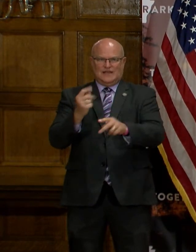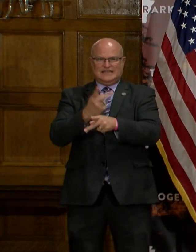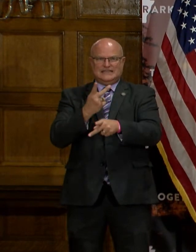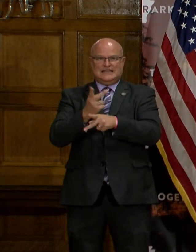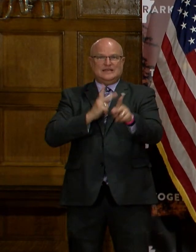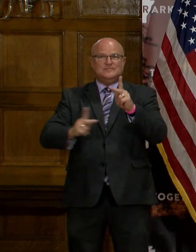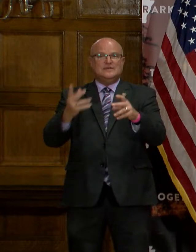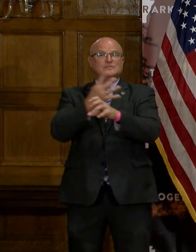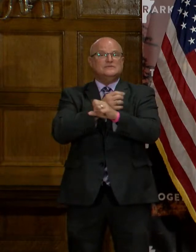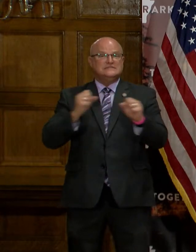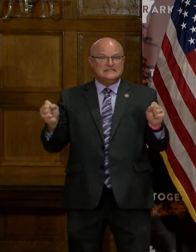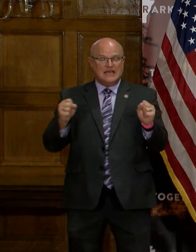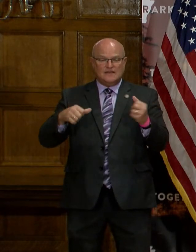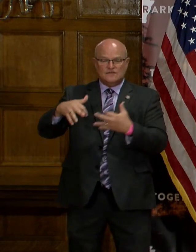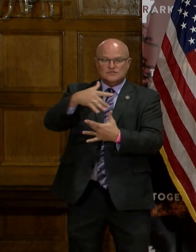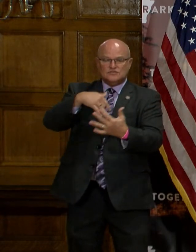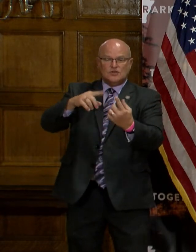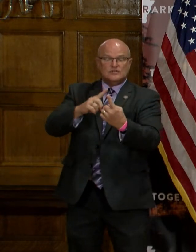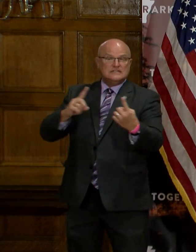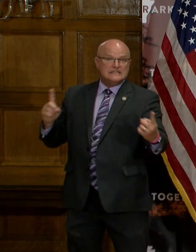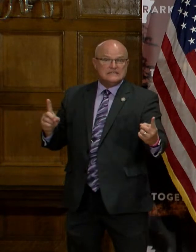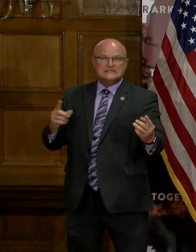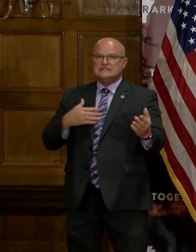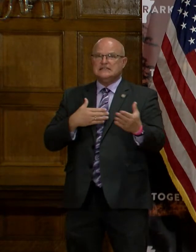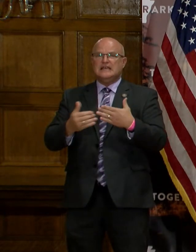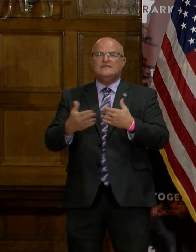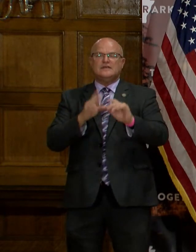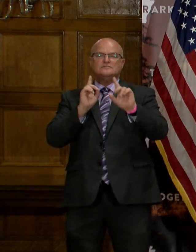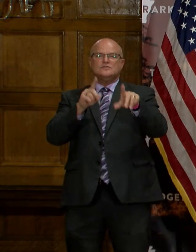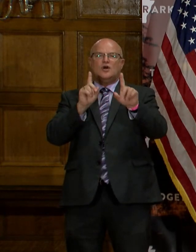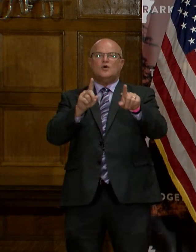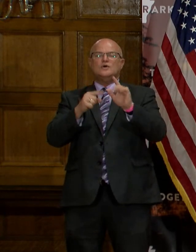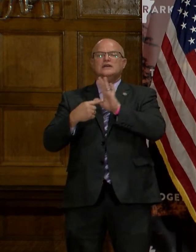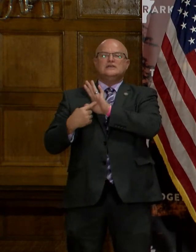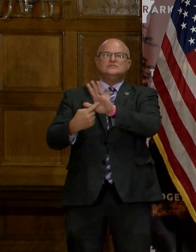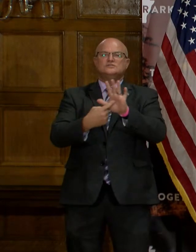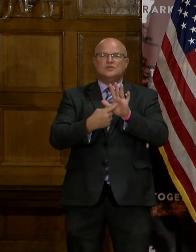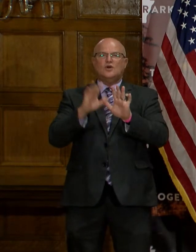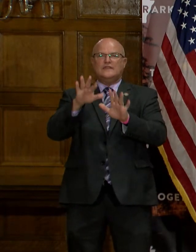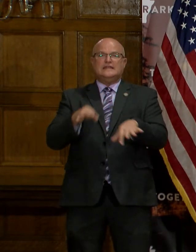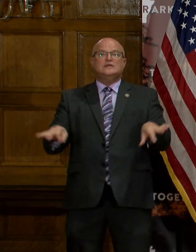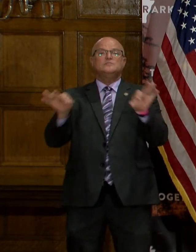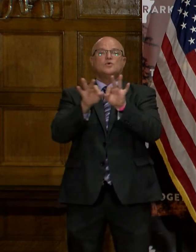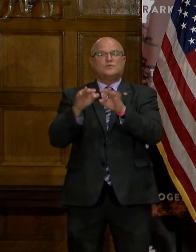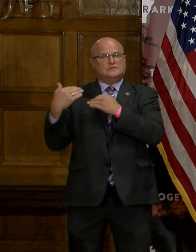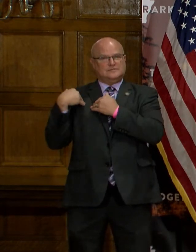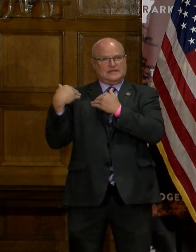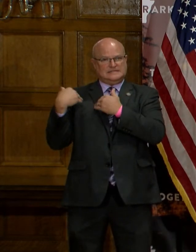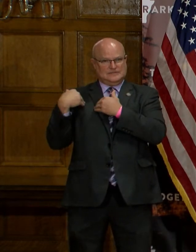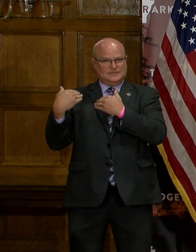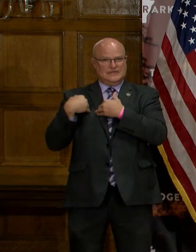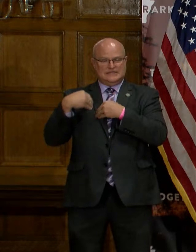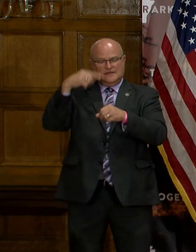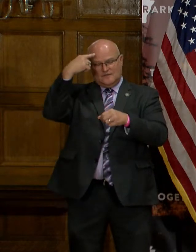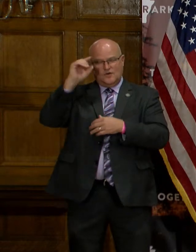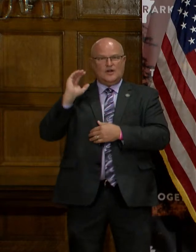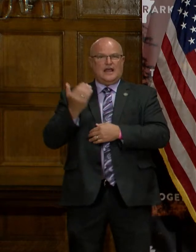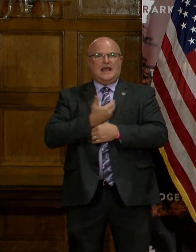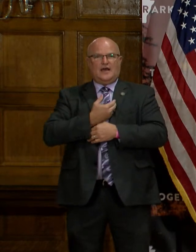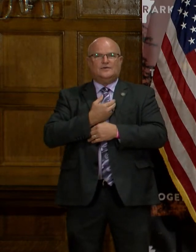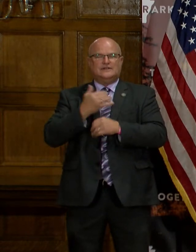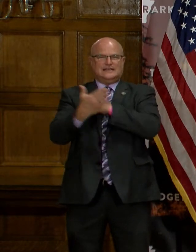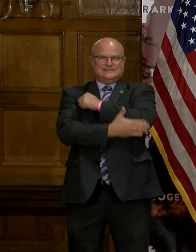keep everybody safe, socially distanced, even as they go and exercise that important responsibility in our